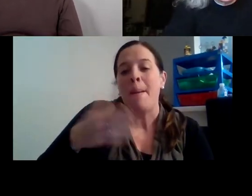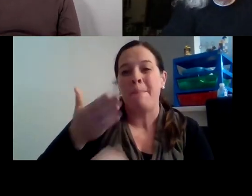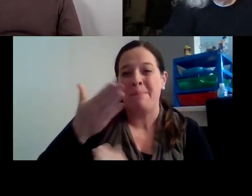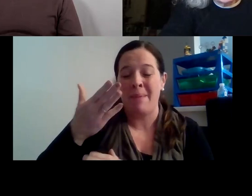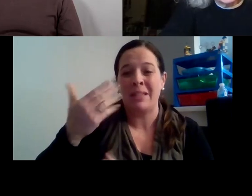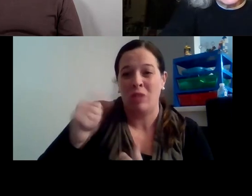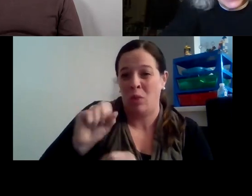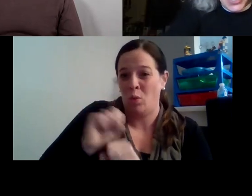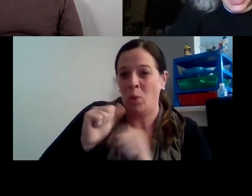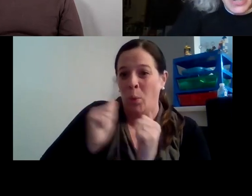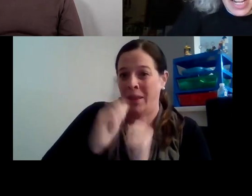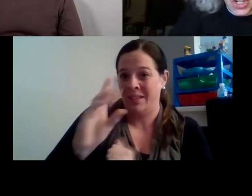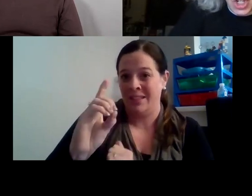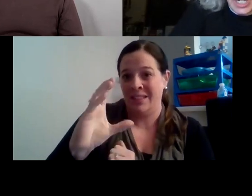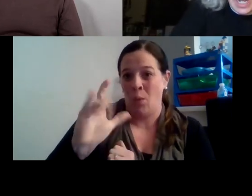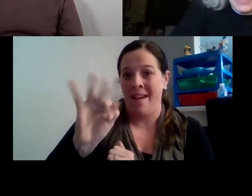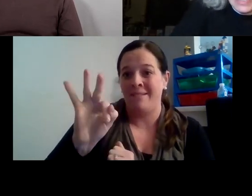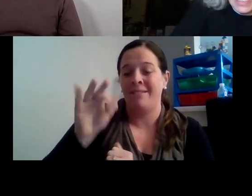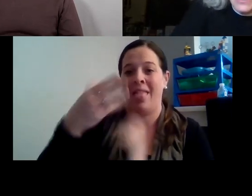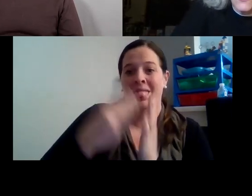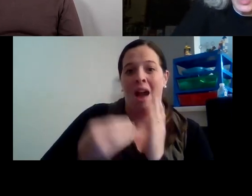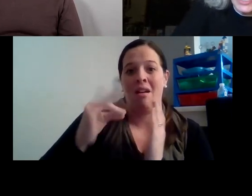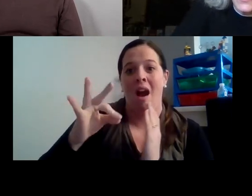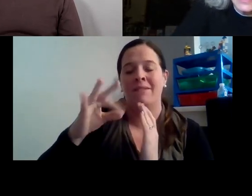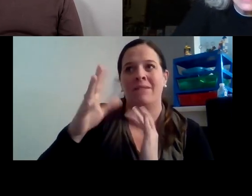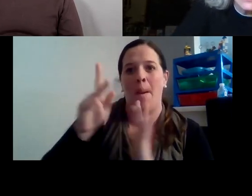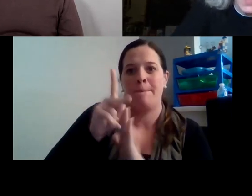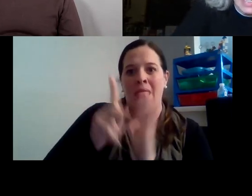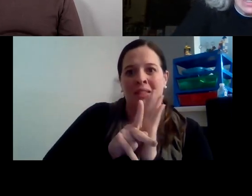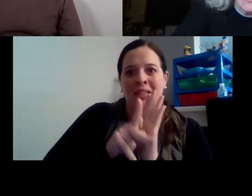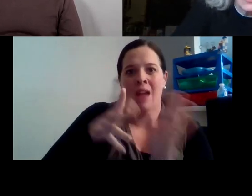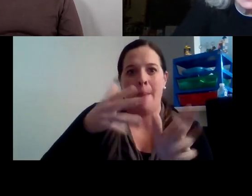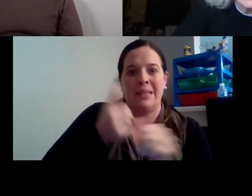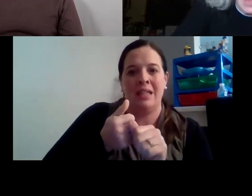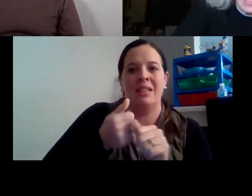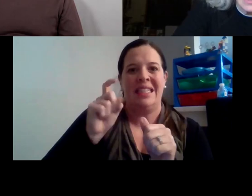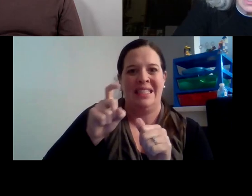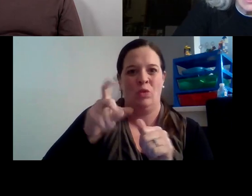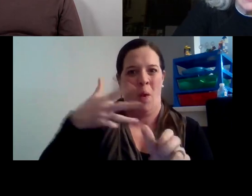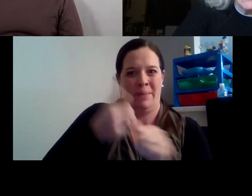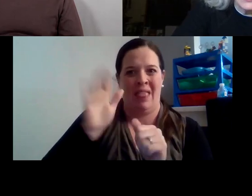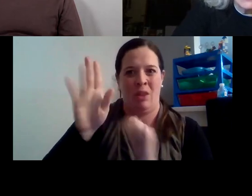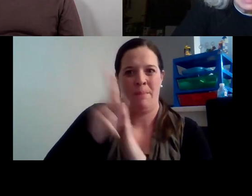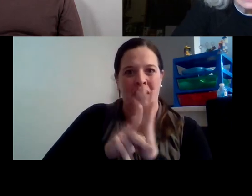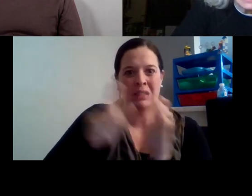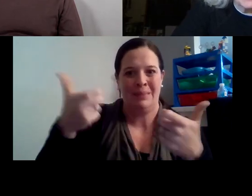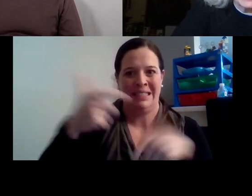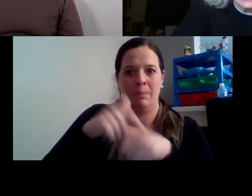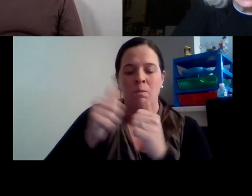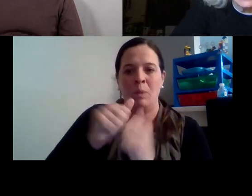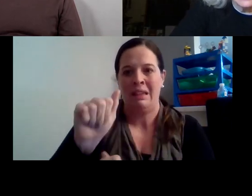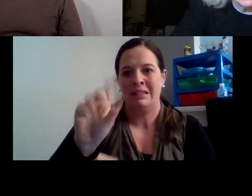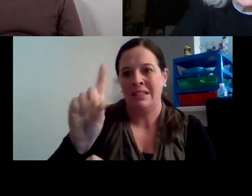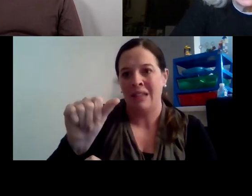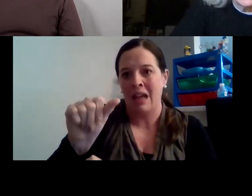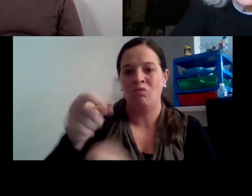I would like to just make one suggestion if I could. I was thinking of working with DCYF, the lack of policy